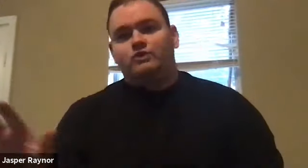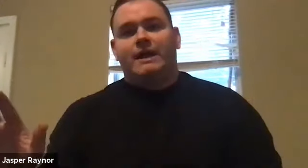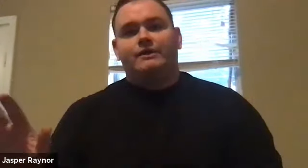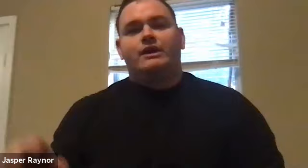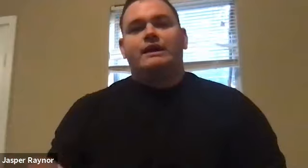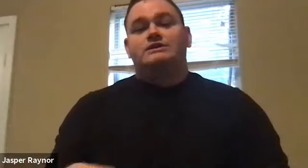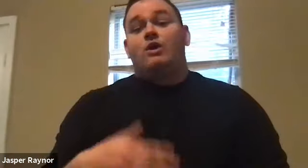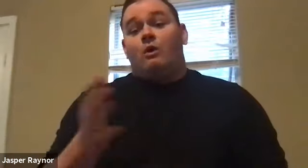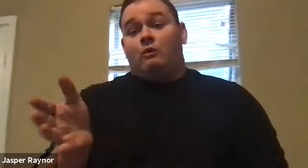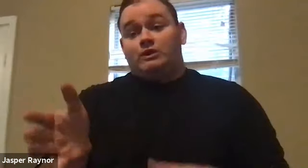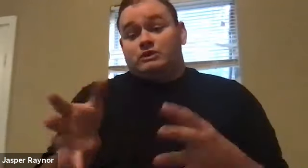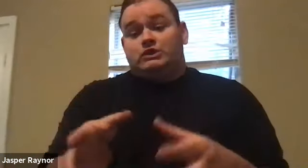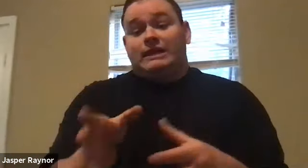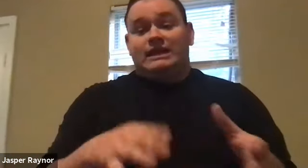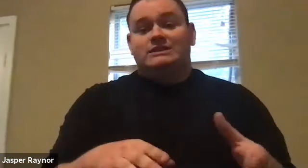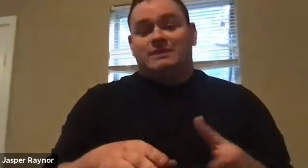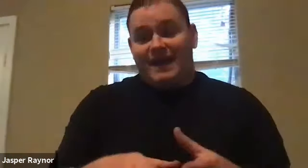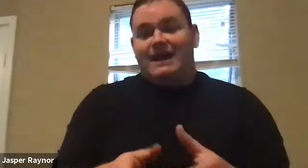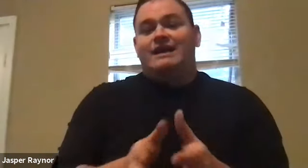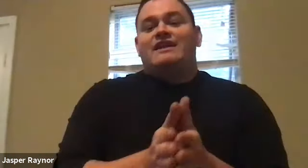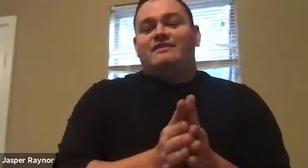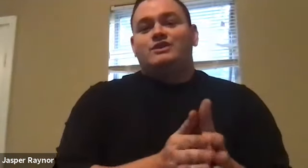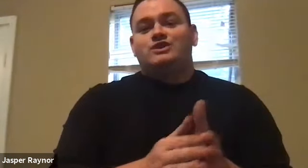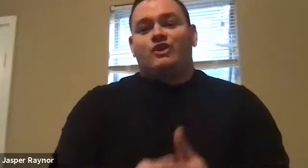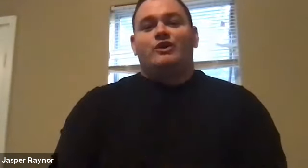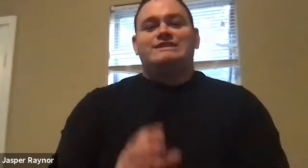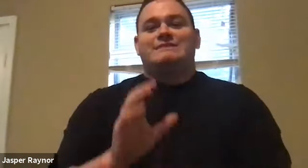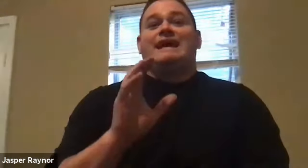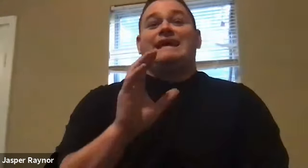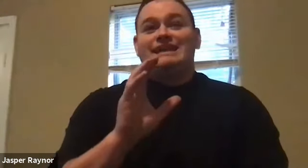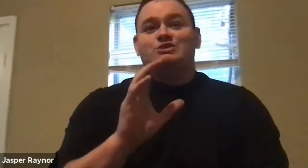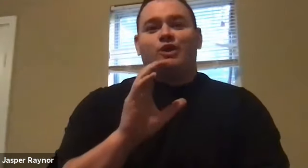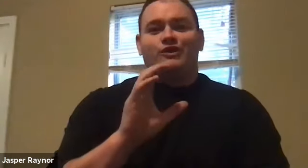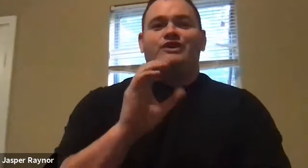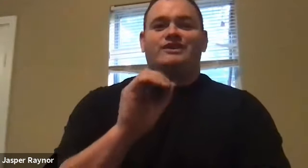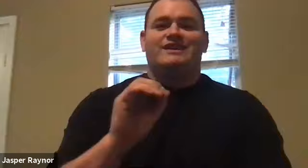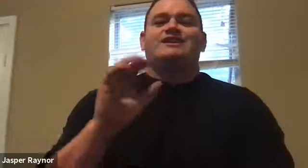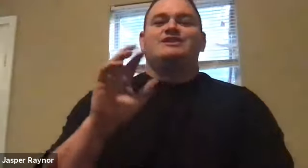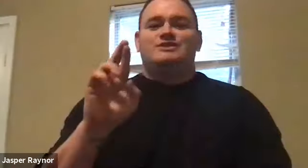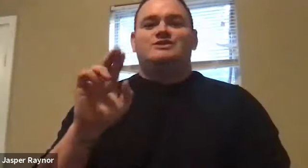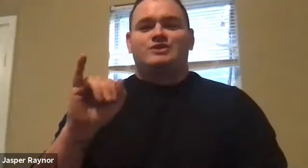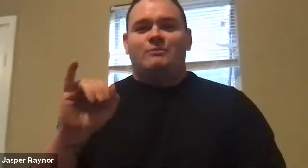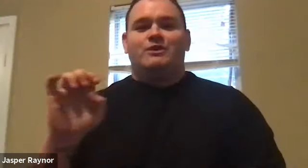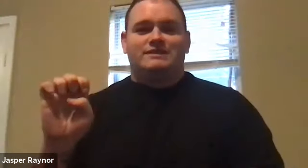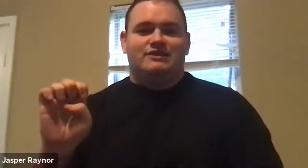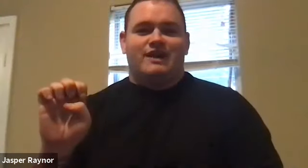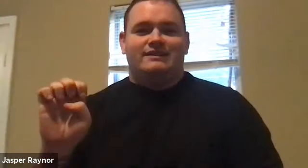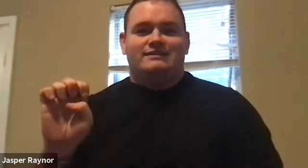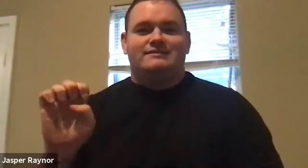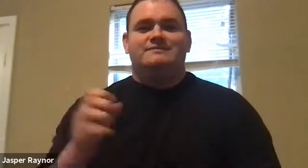better. And so once you get accustomed to that, then you'll start noticing that each word you start moving to the right.